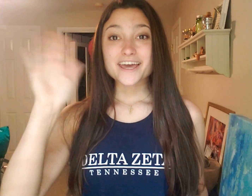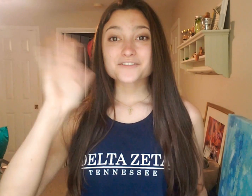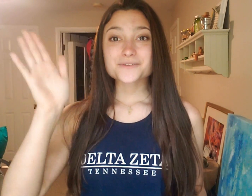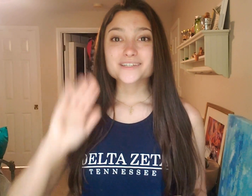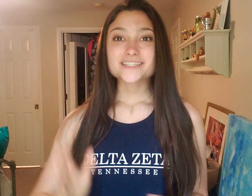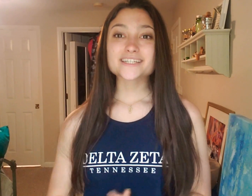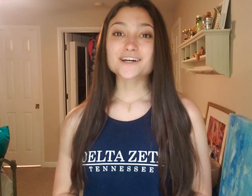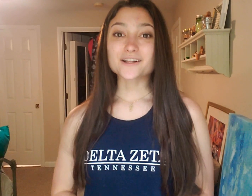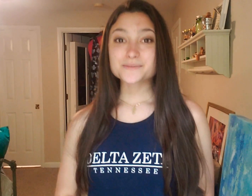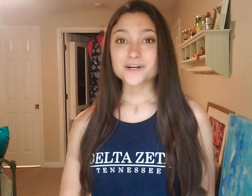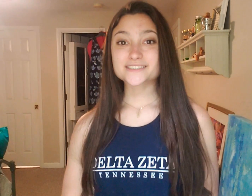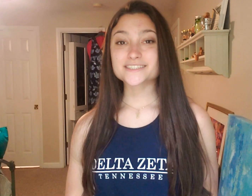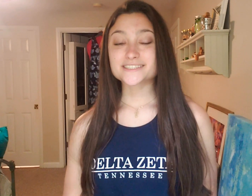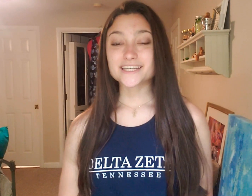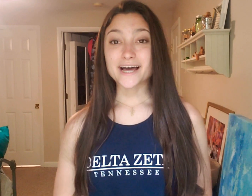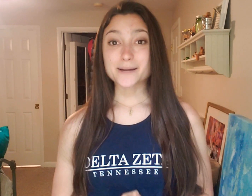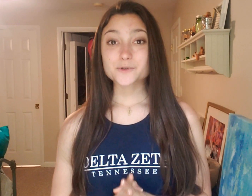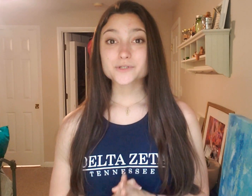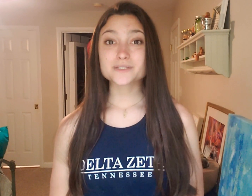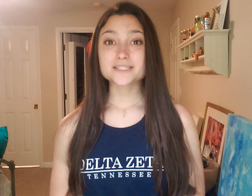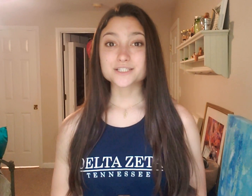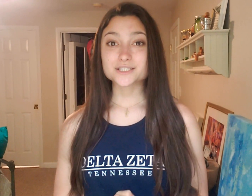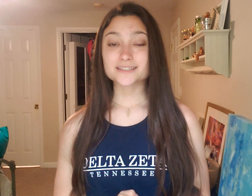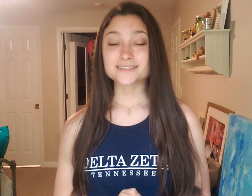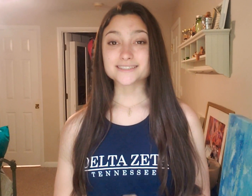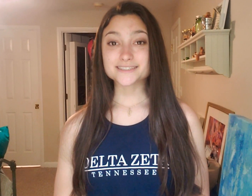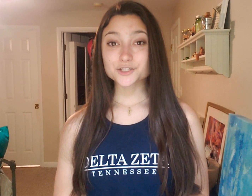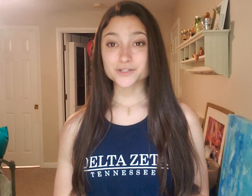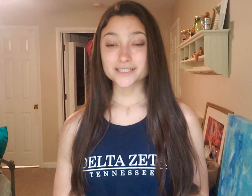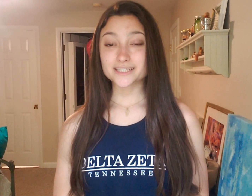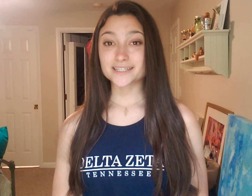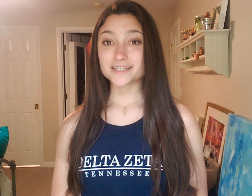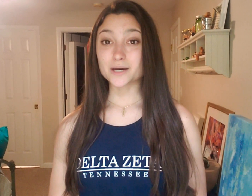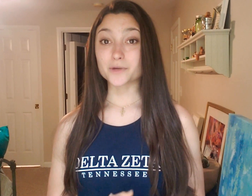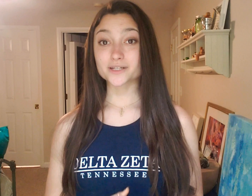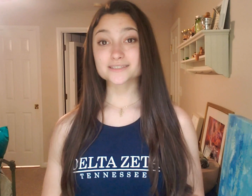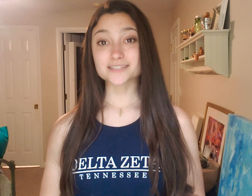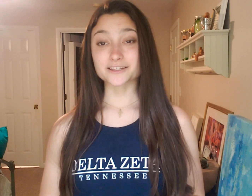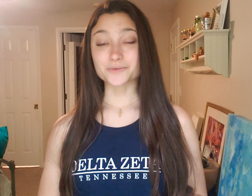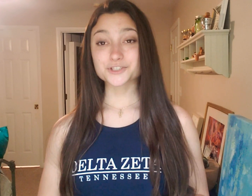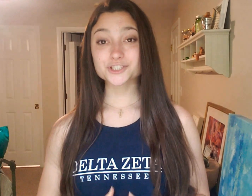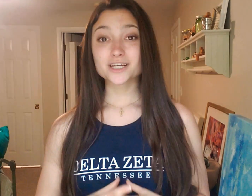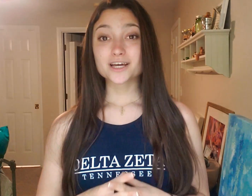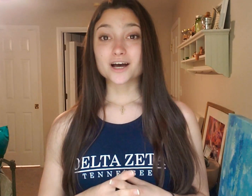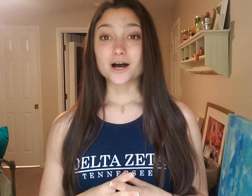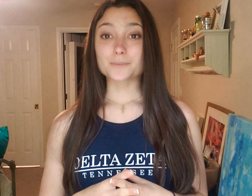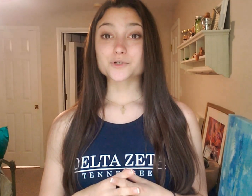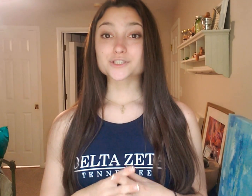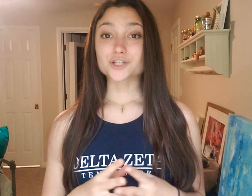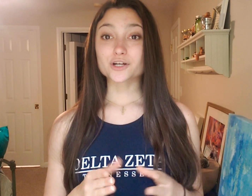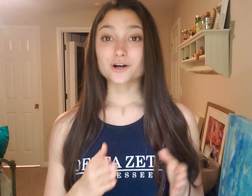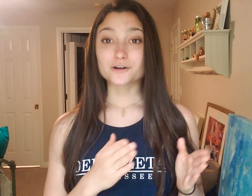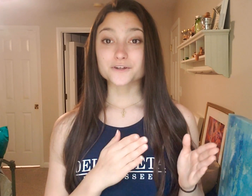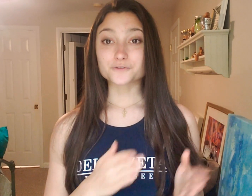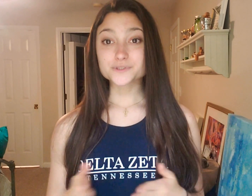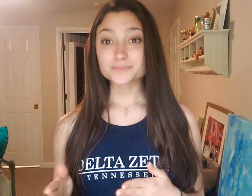Hey everyone, it's Holly Mostyn, and I'm going to be teaching the DZ Creed in American Sign Language. I'm going to start off at full